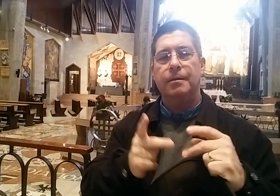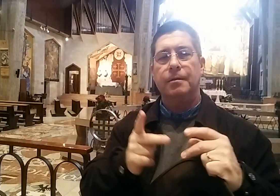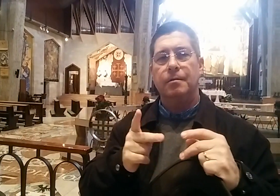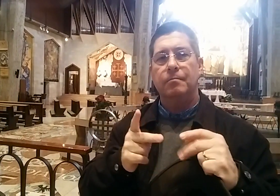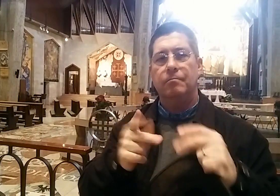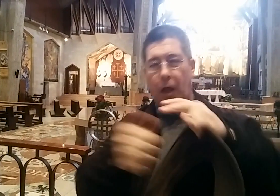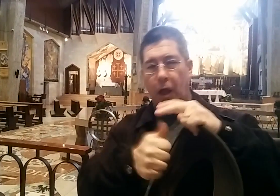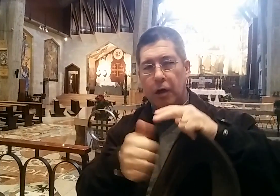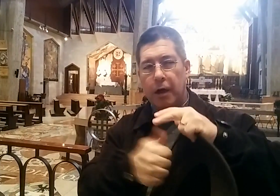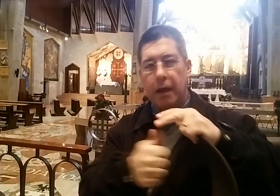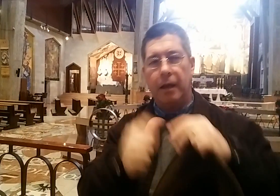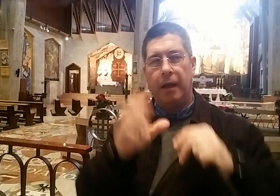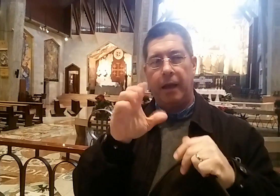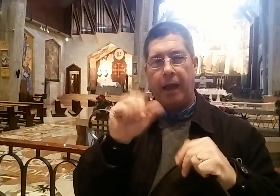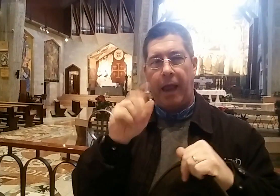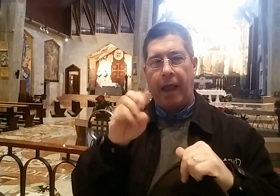This is the place